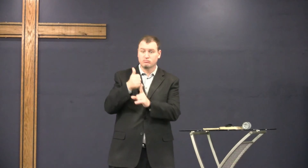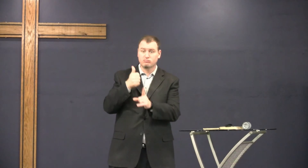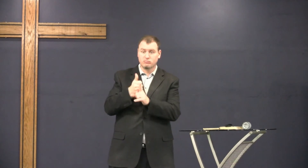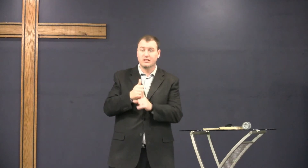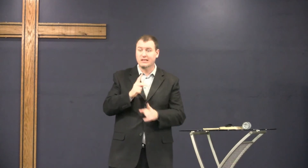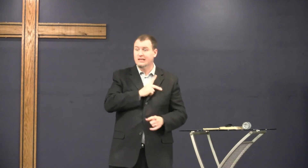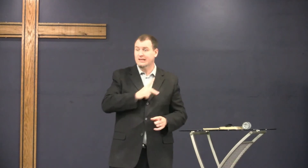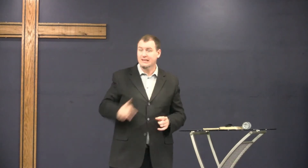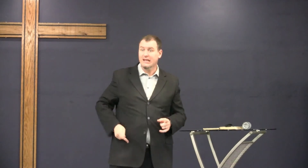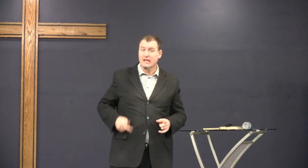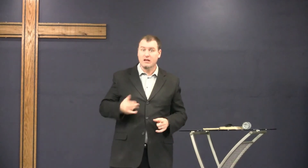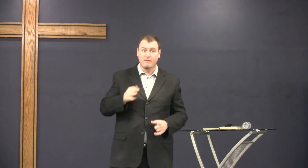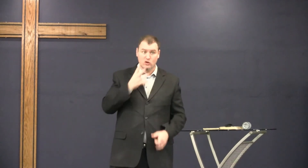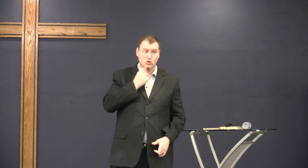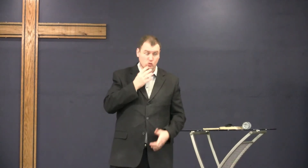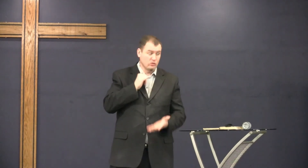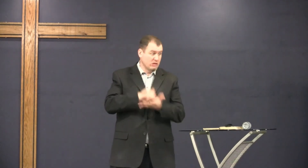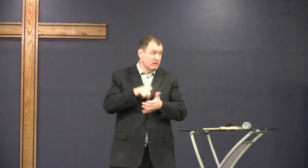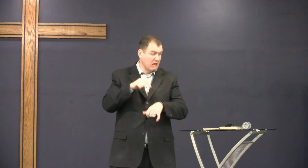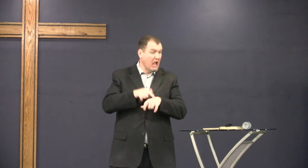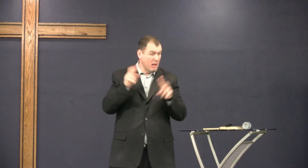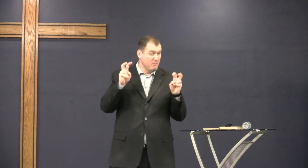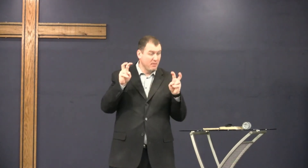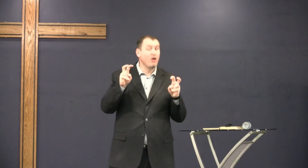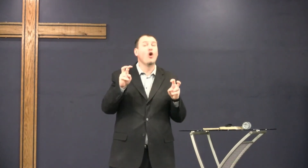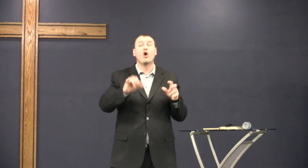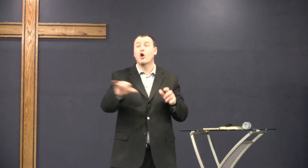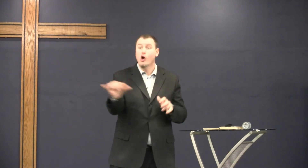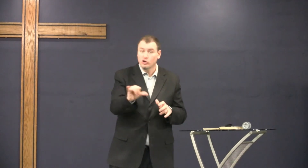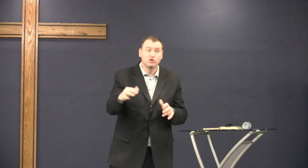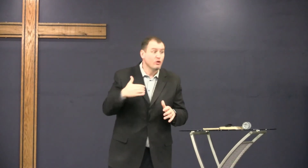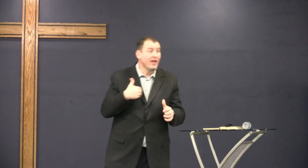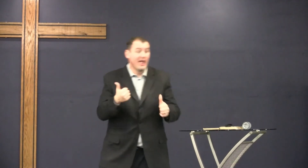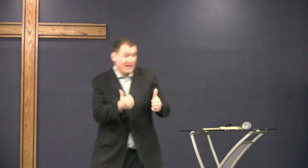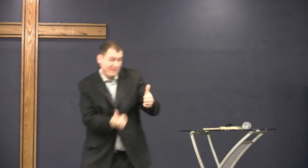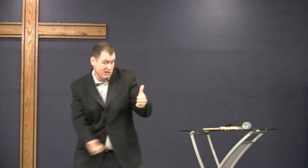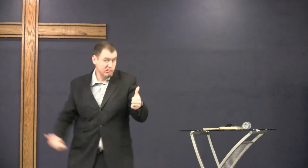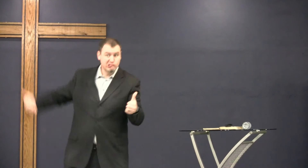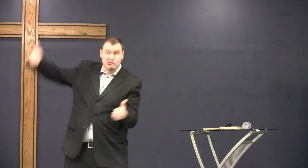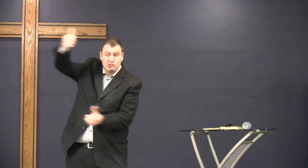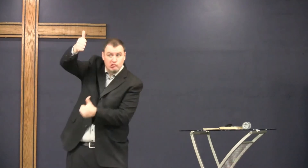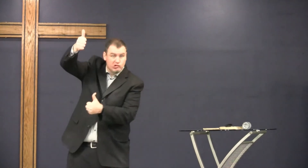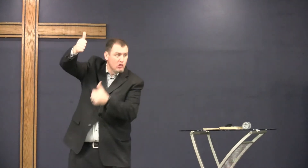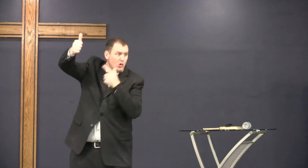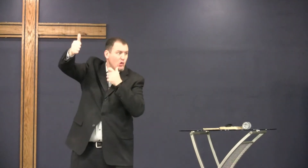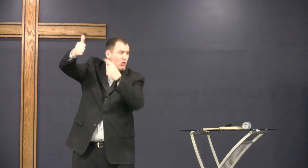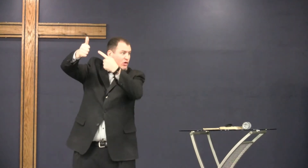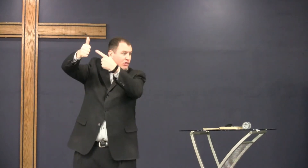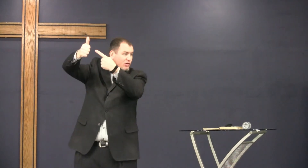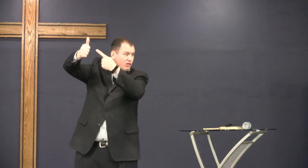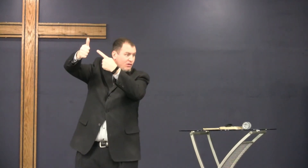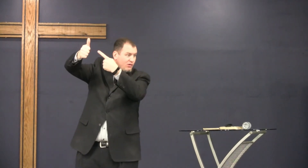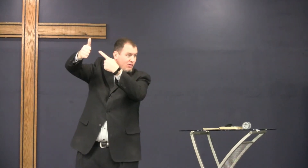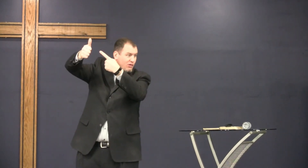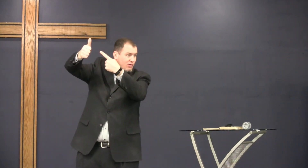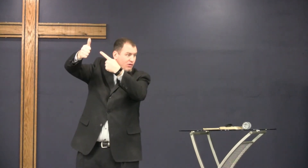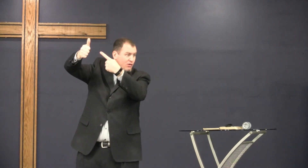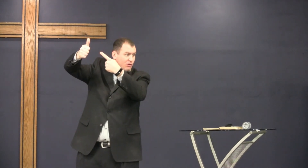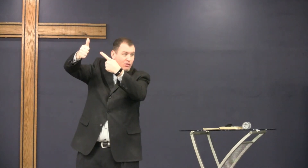Herod Antipas. He was the king of the Jews at that time. And also they had someone who was over